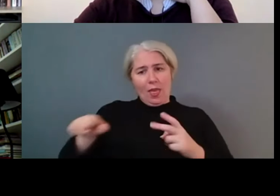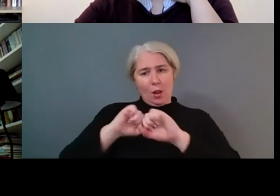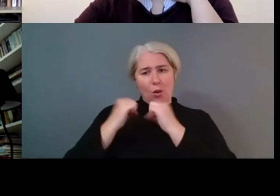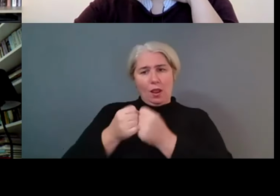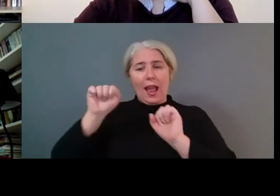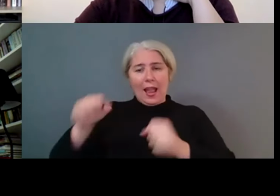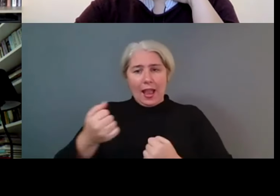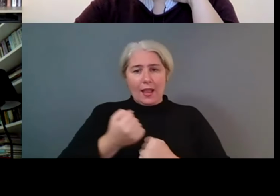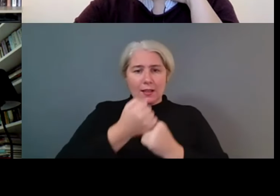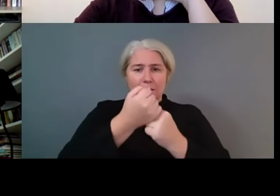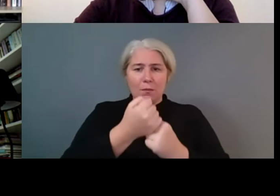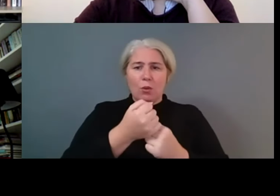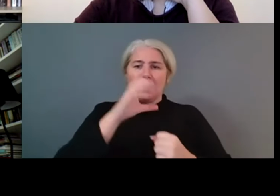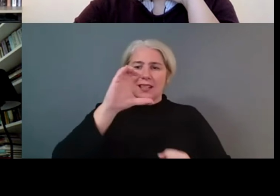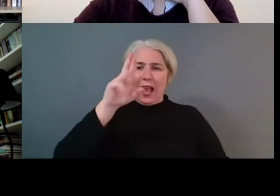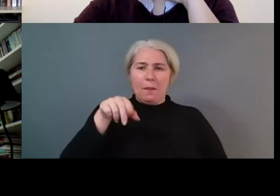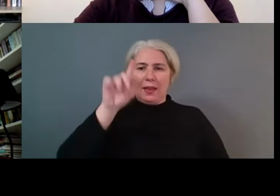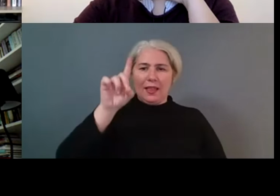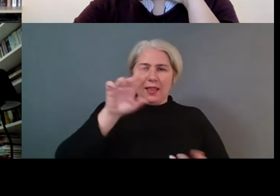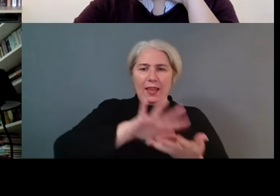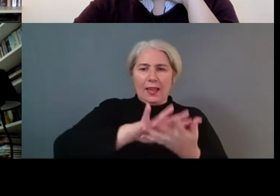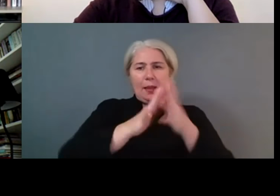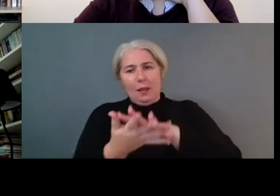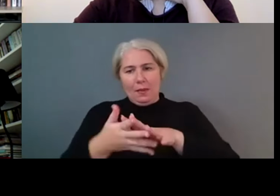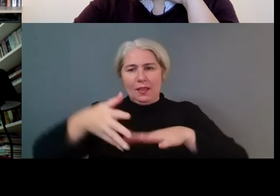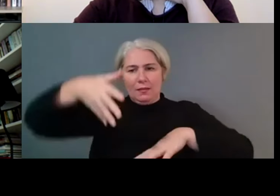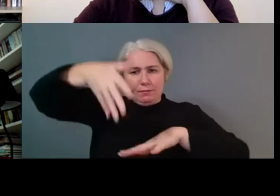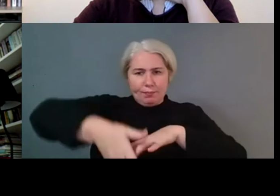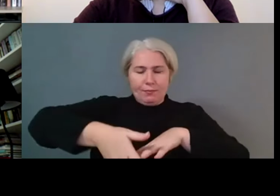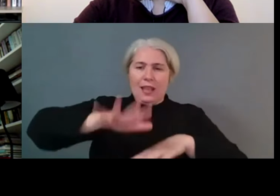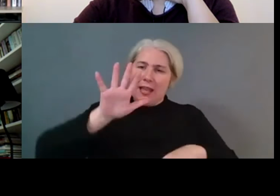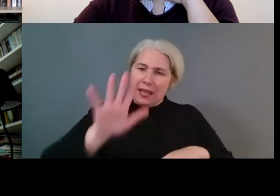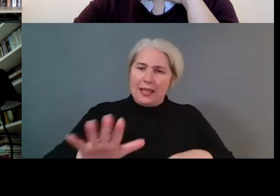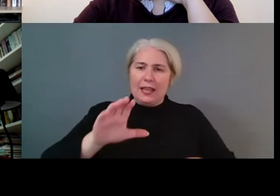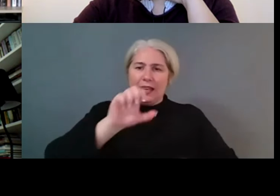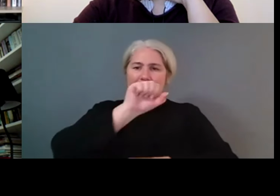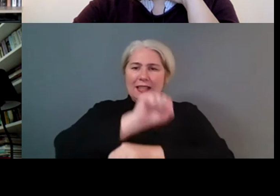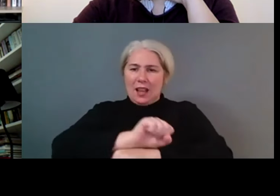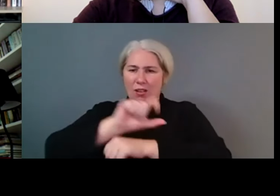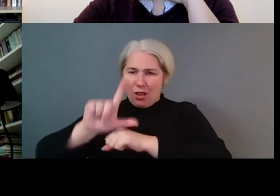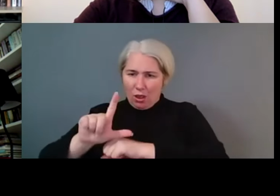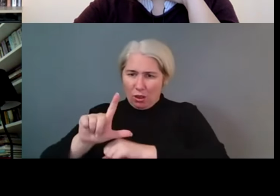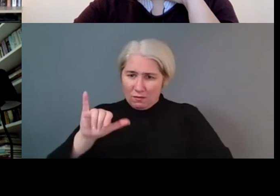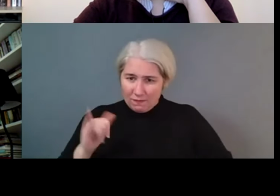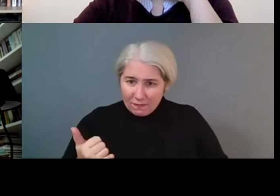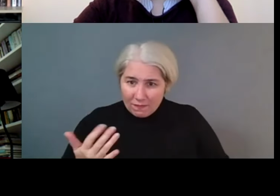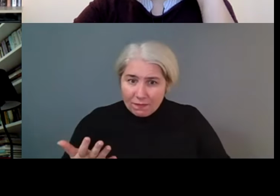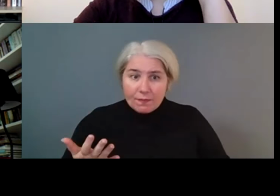Leone. Yes. So thank you. So maybe if we can